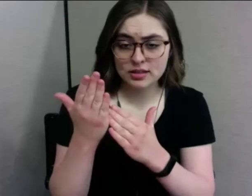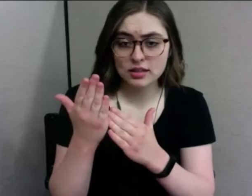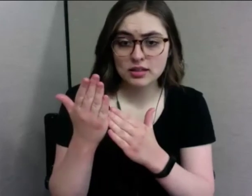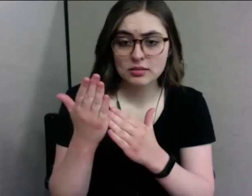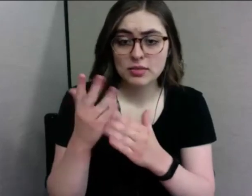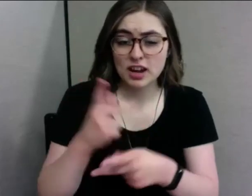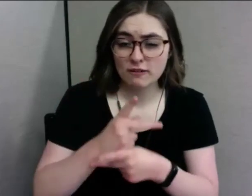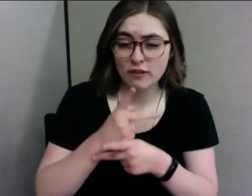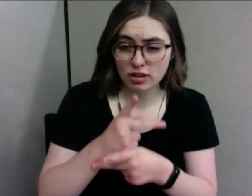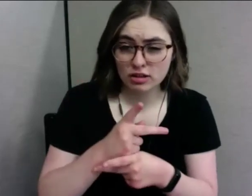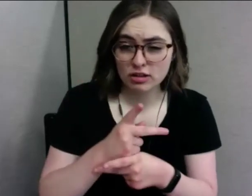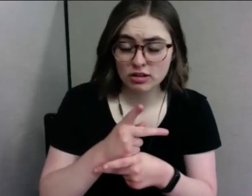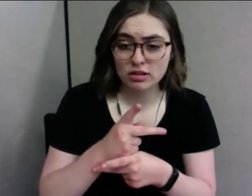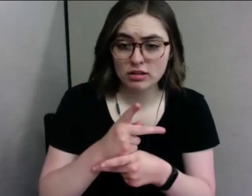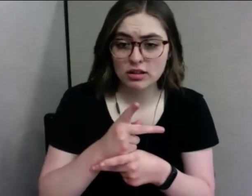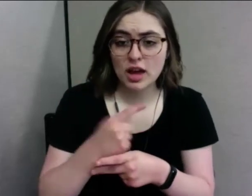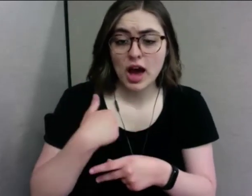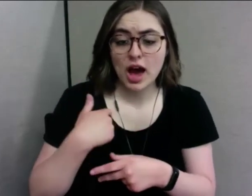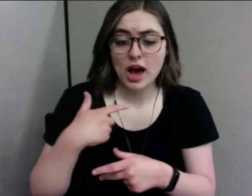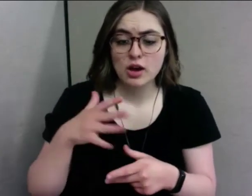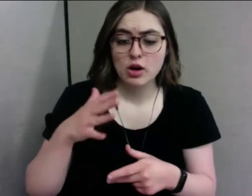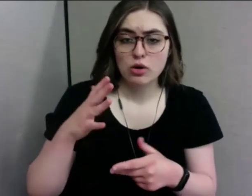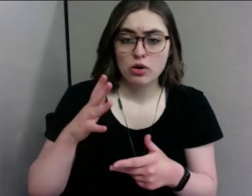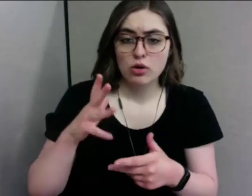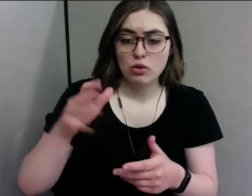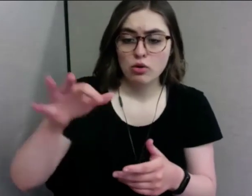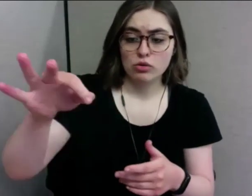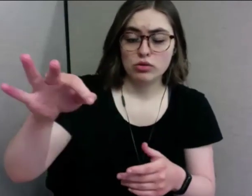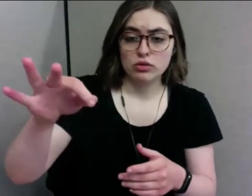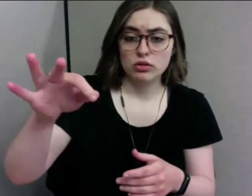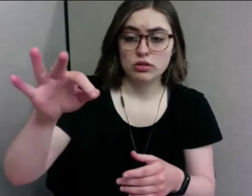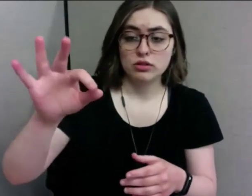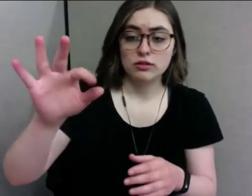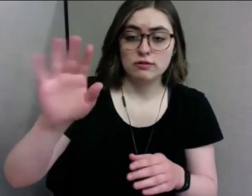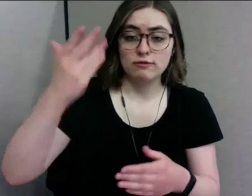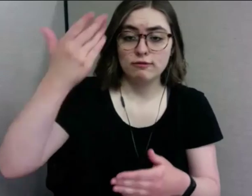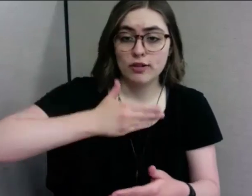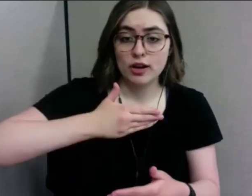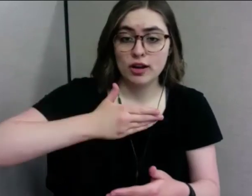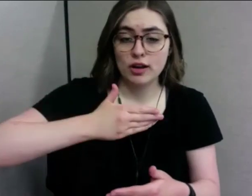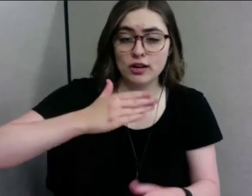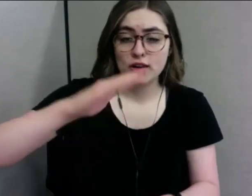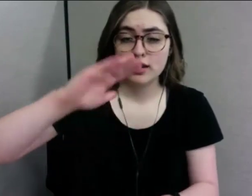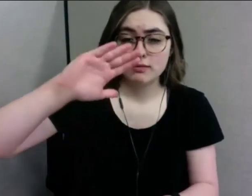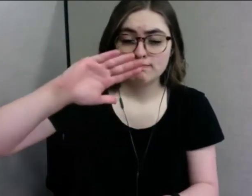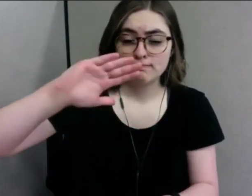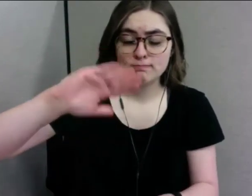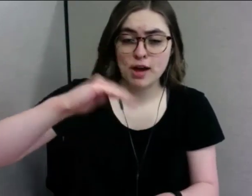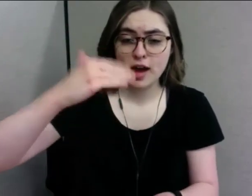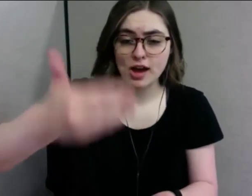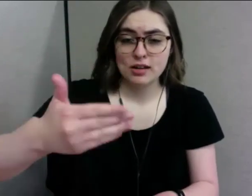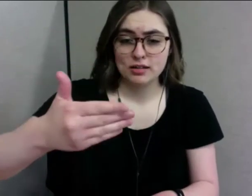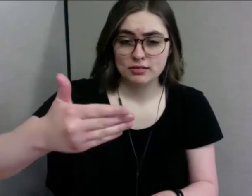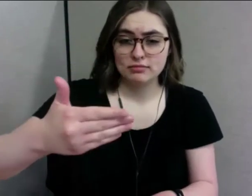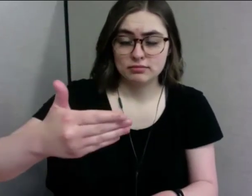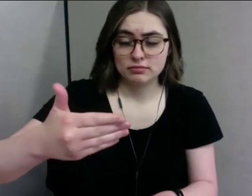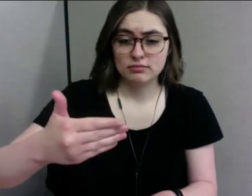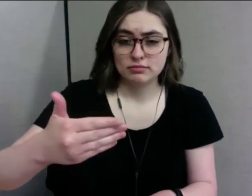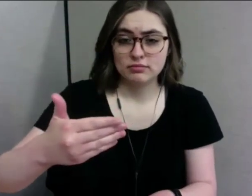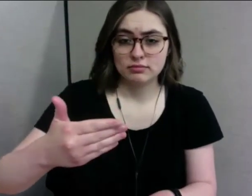Keep your cards away from damaging elements such as excessive heat, cold,